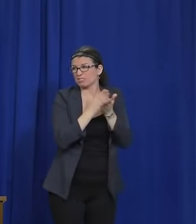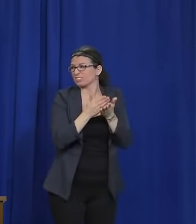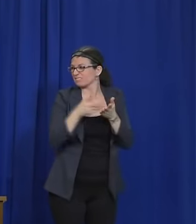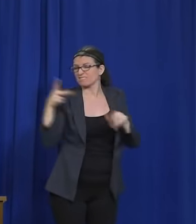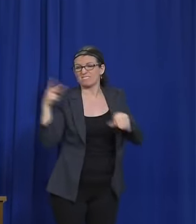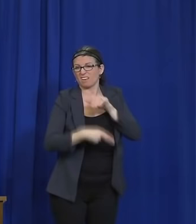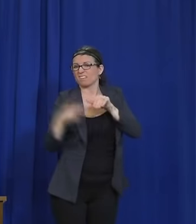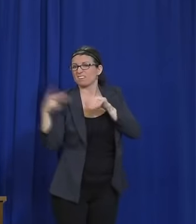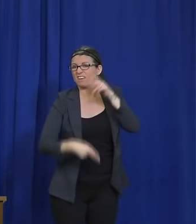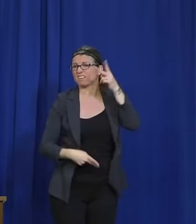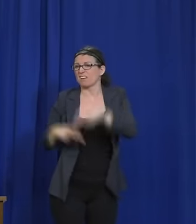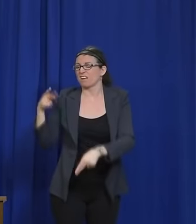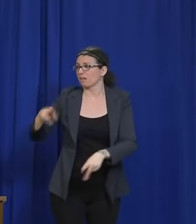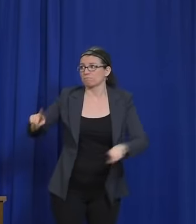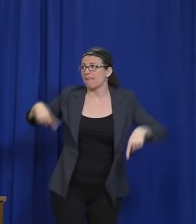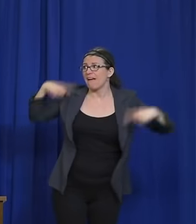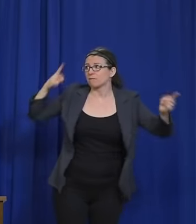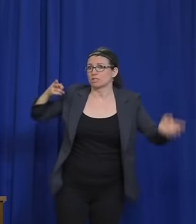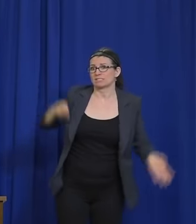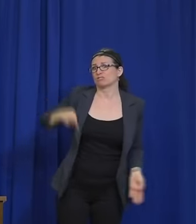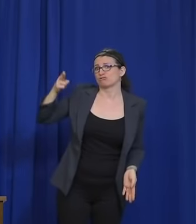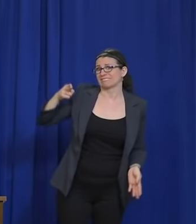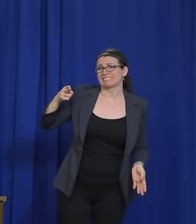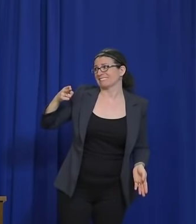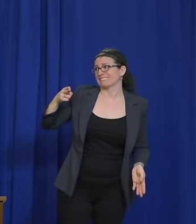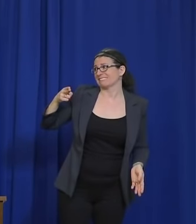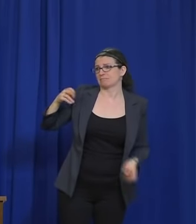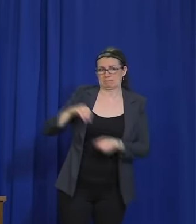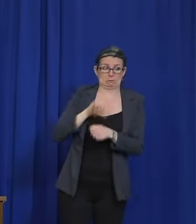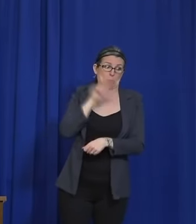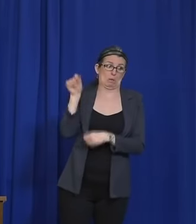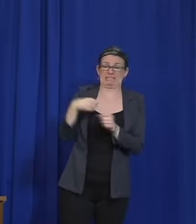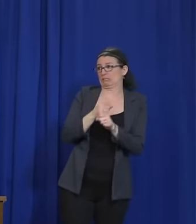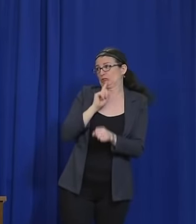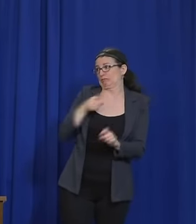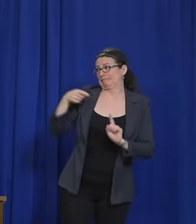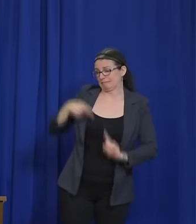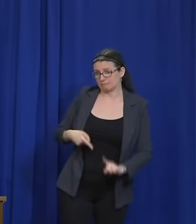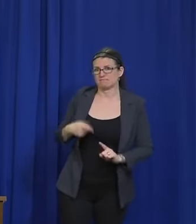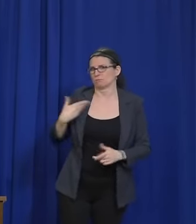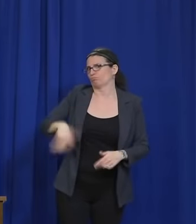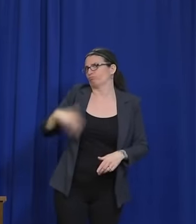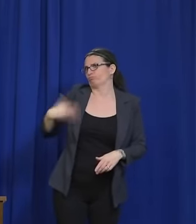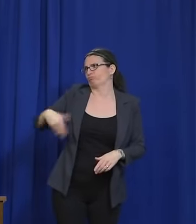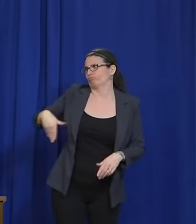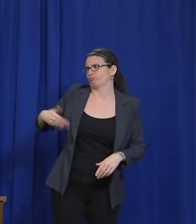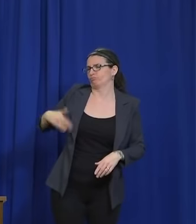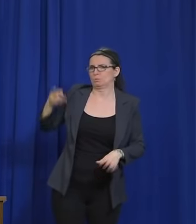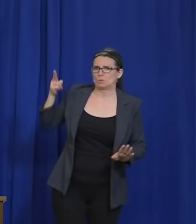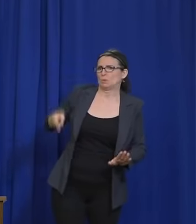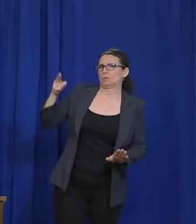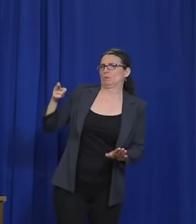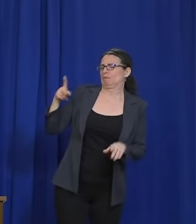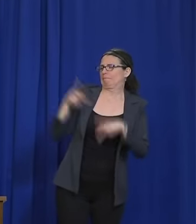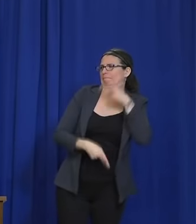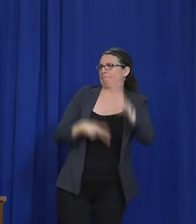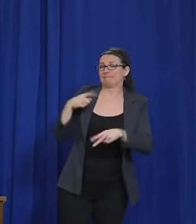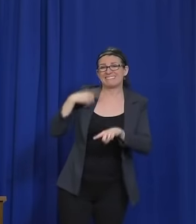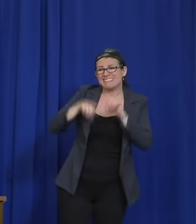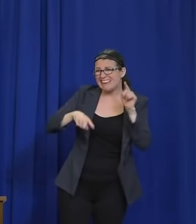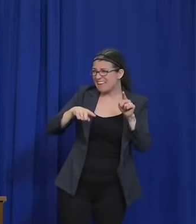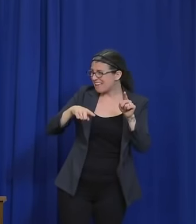decades in terms of percentage. I guess not knowing exactly what you're dealing with, and unless you want to share some of that